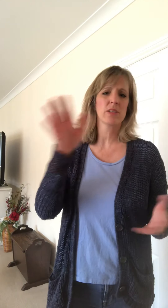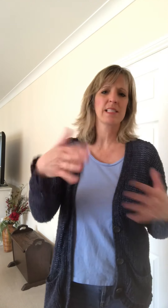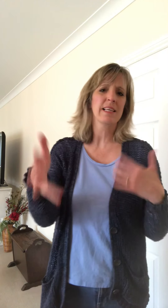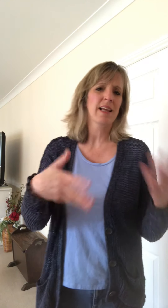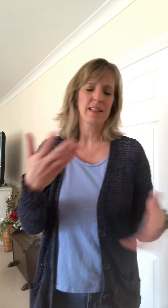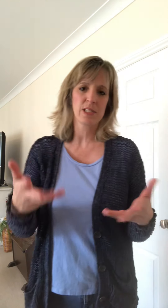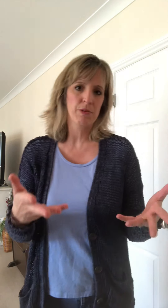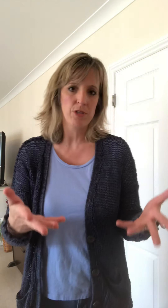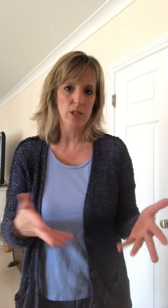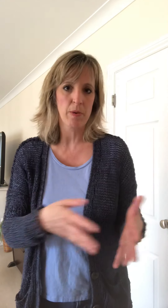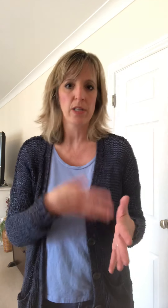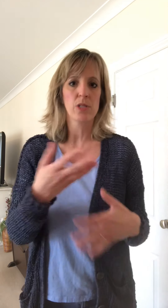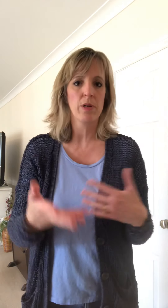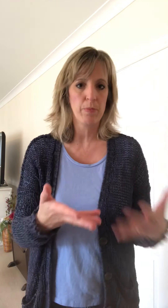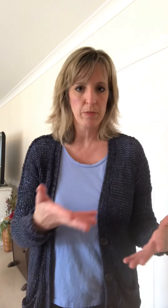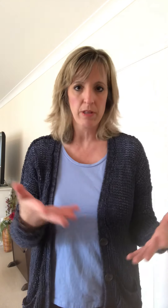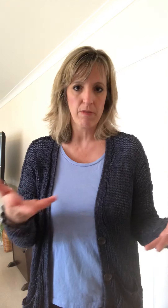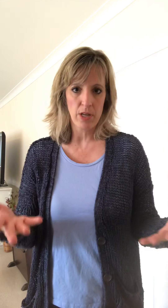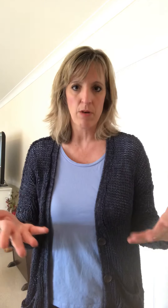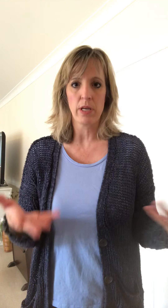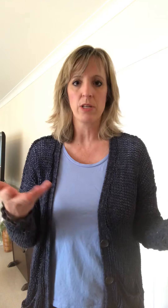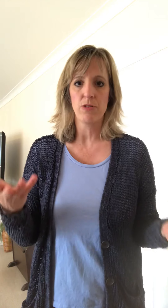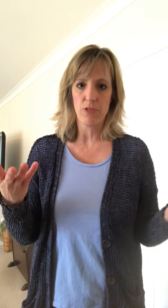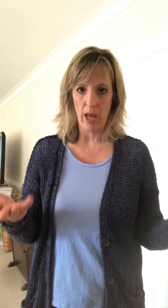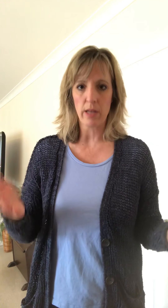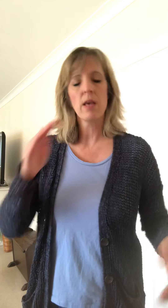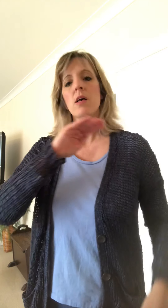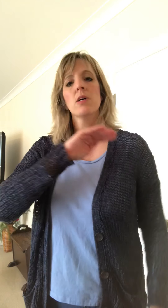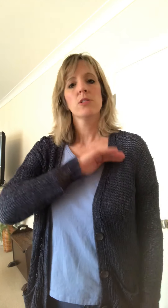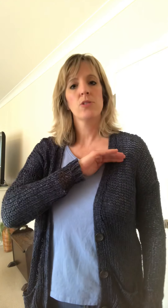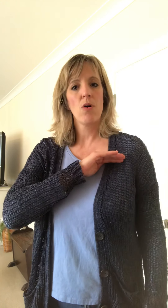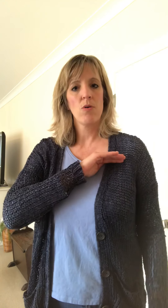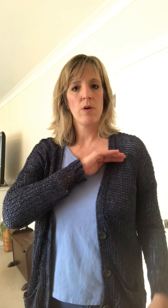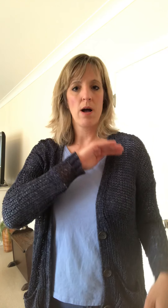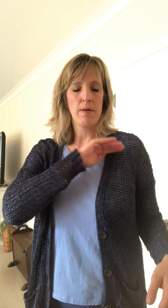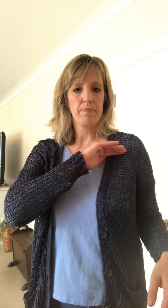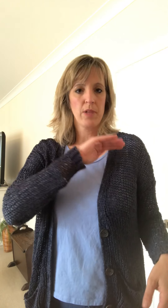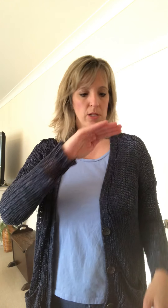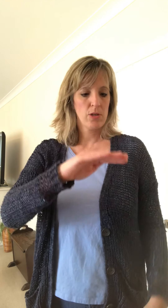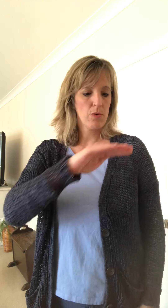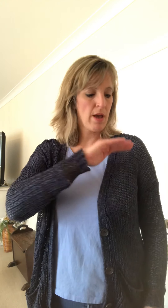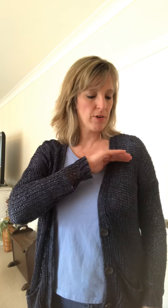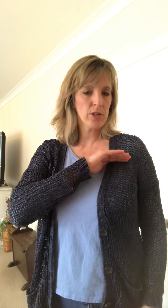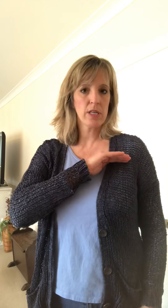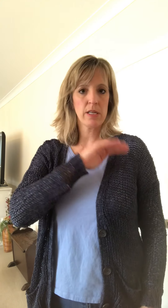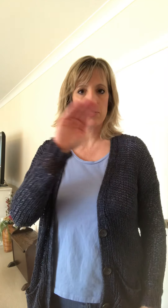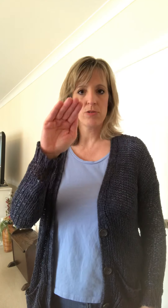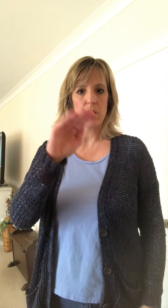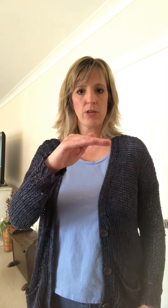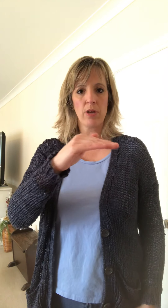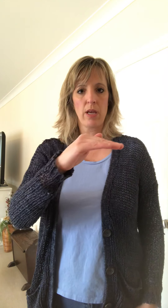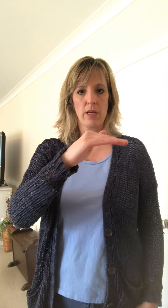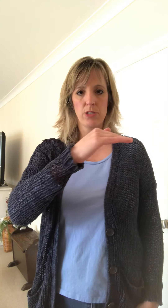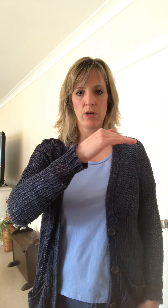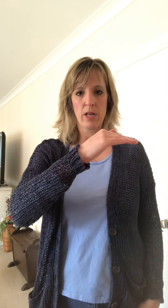see a lot of these we've talked about. I just wanted to put them on the video in case you forget. So, never is you take your hand, you kind of cup